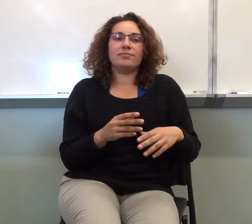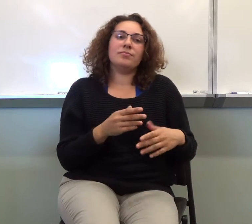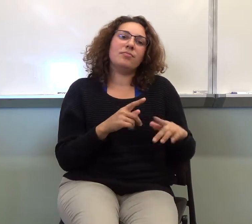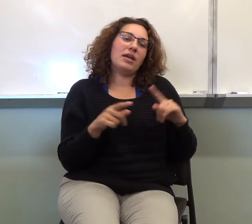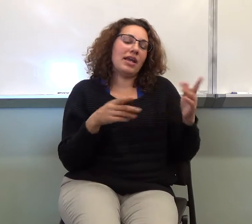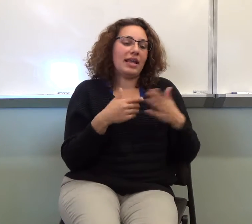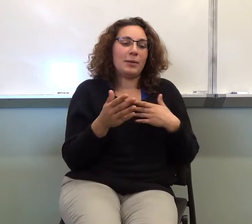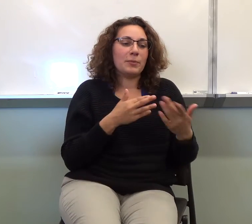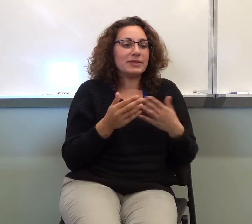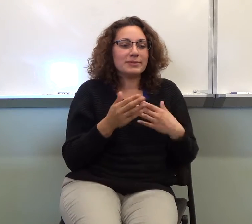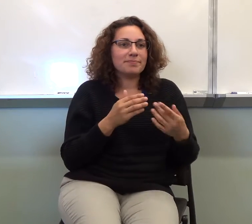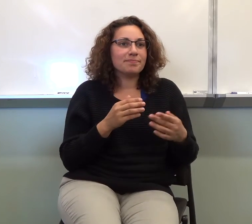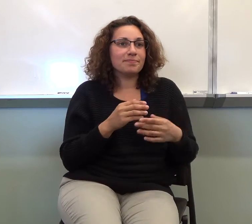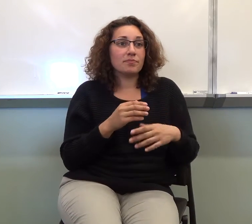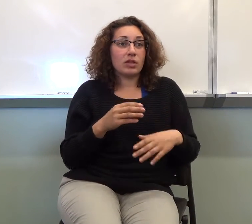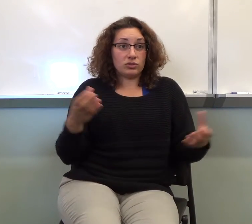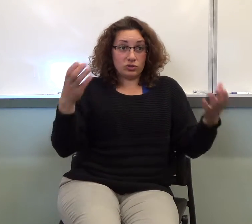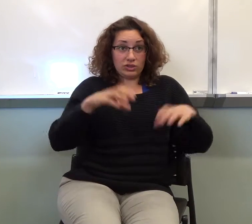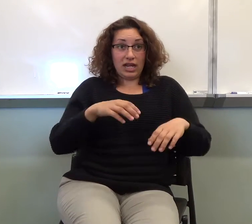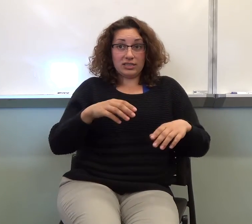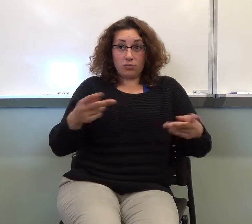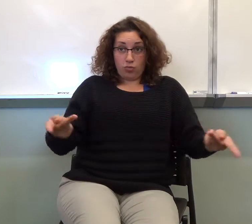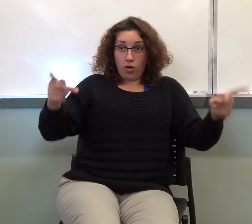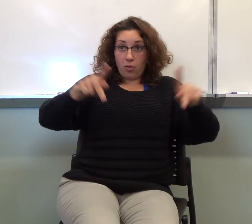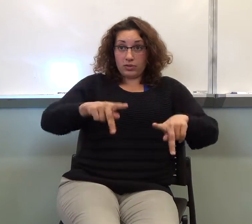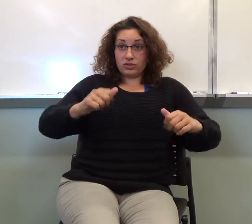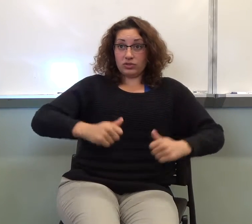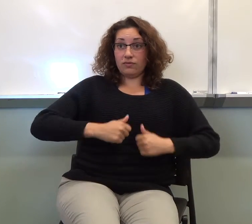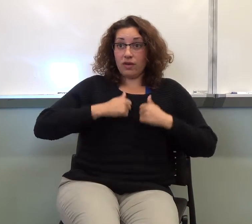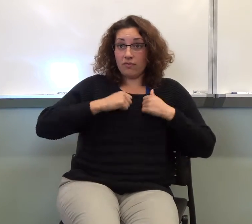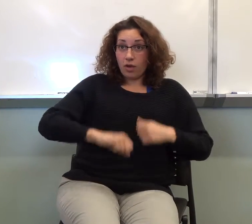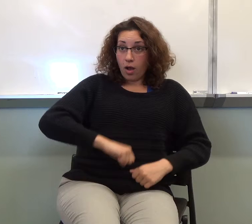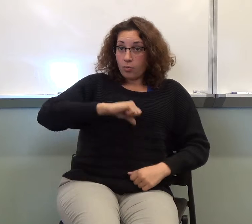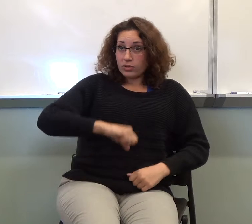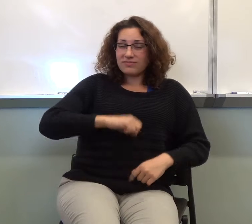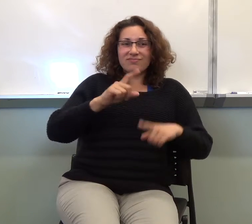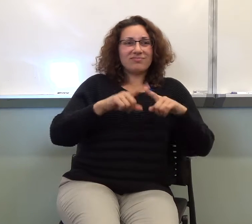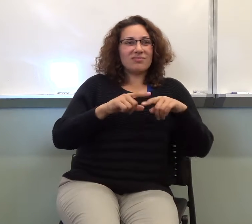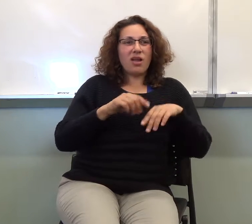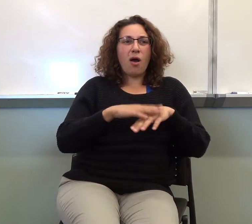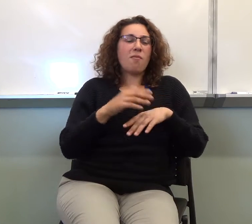operation depends on many, many things, some of which can be statistically